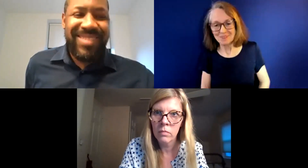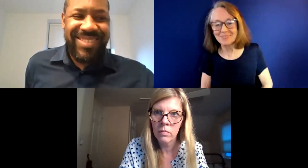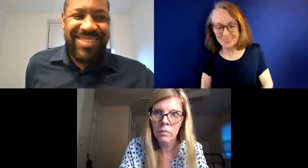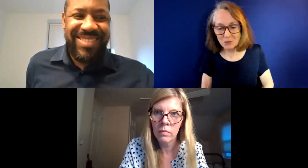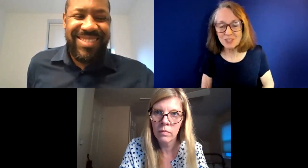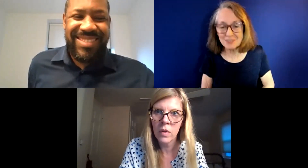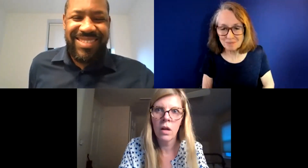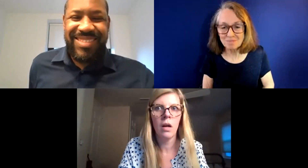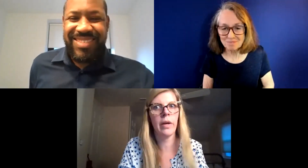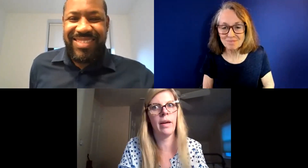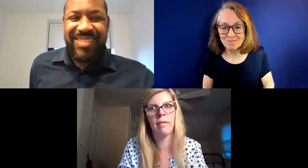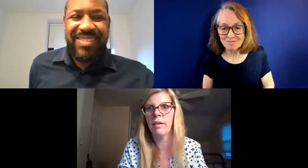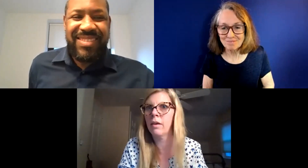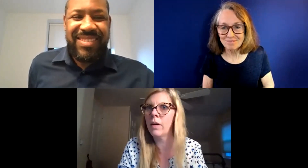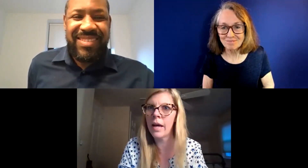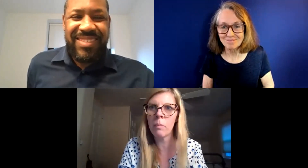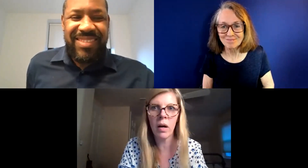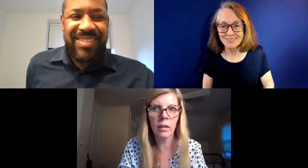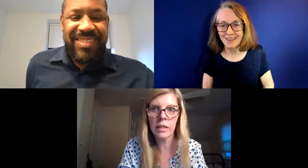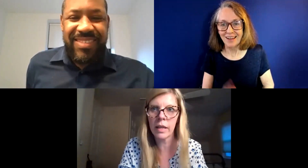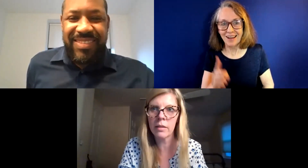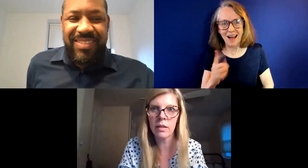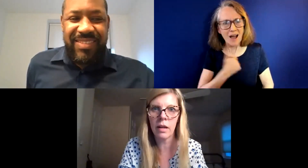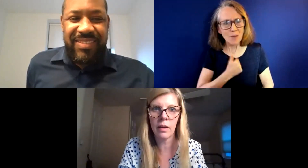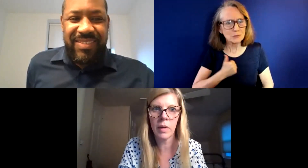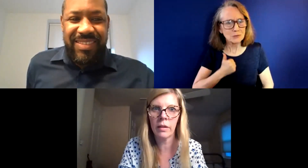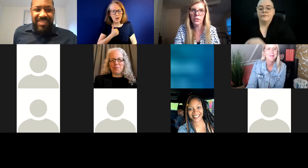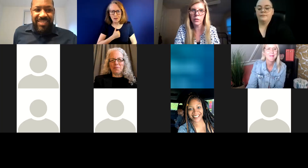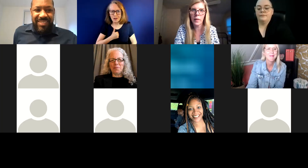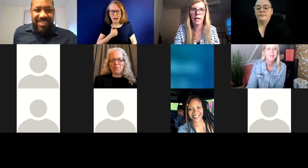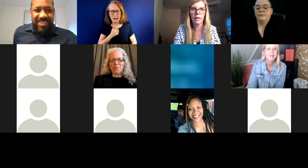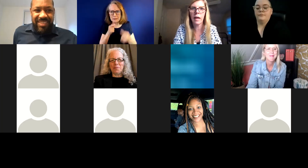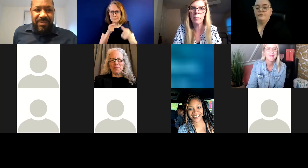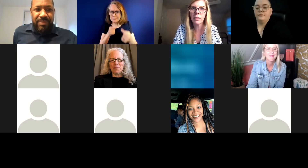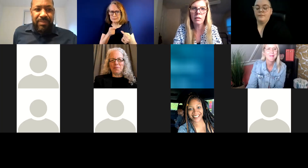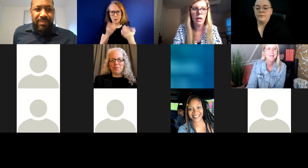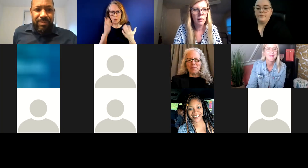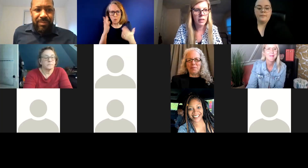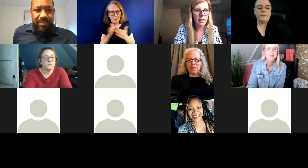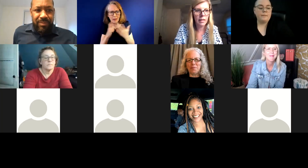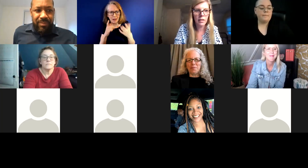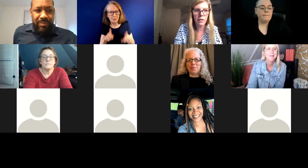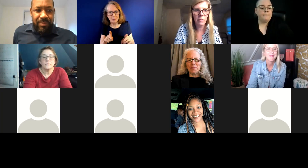It worked. Okay. Oh, I apologize. I am not sure why that happened. Please continue.